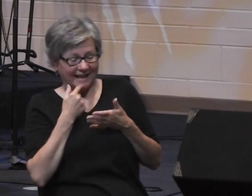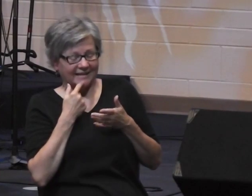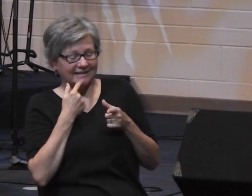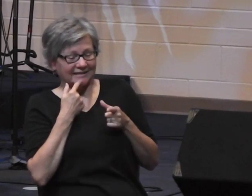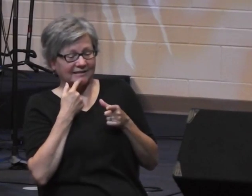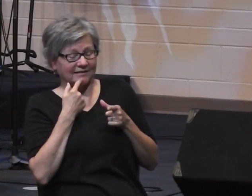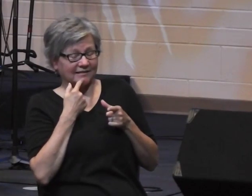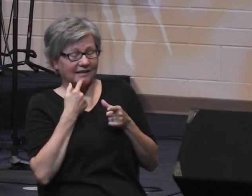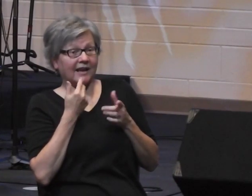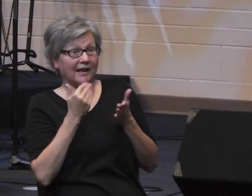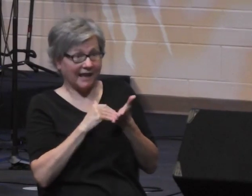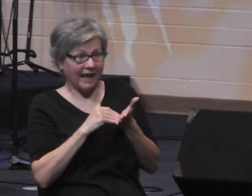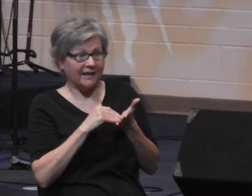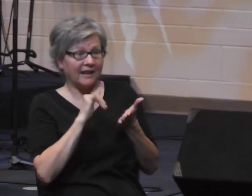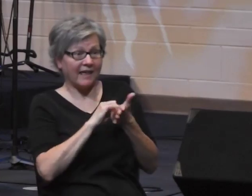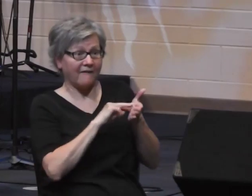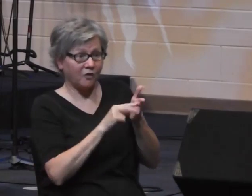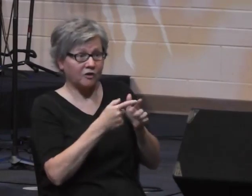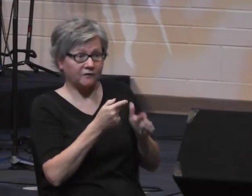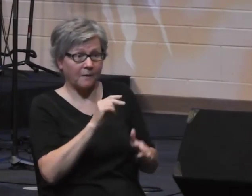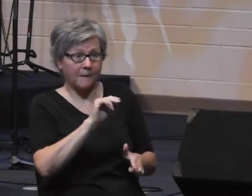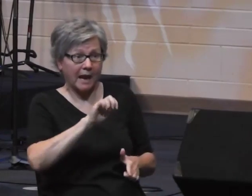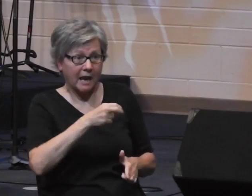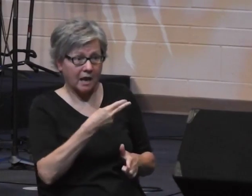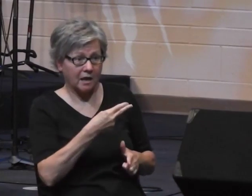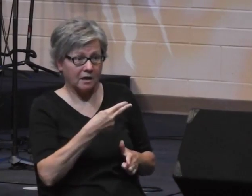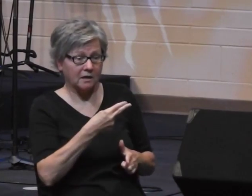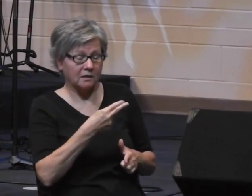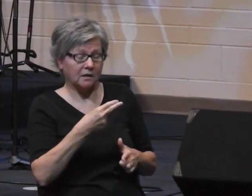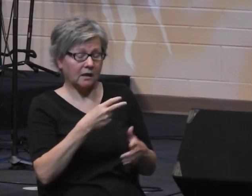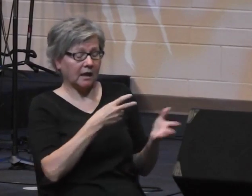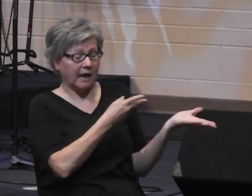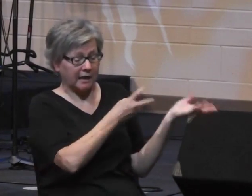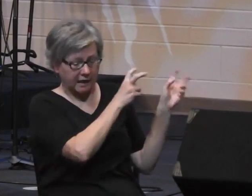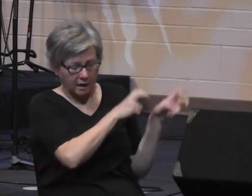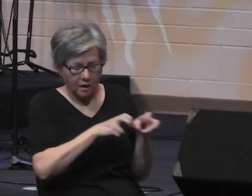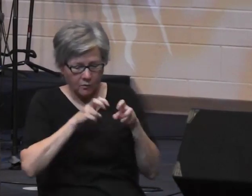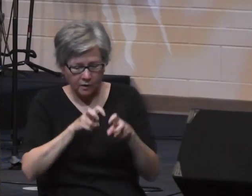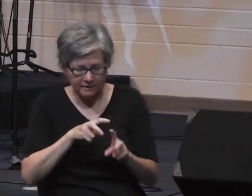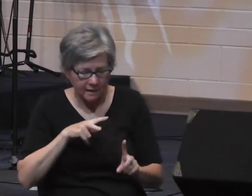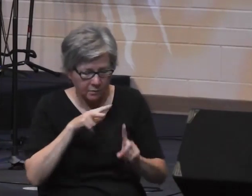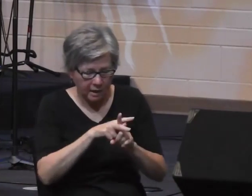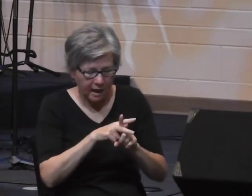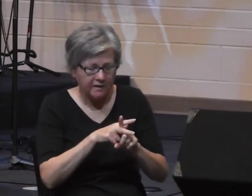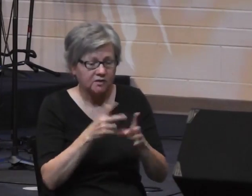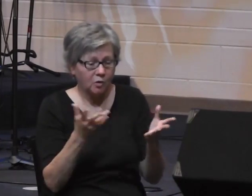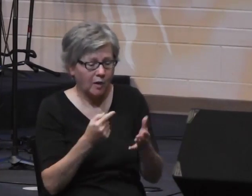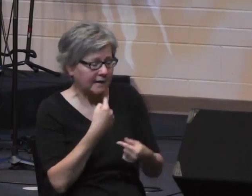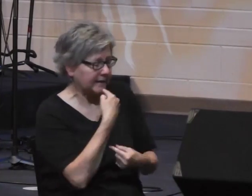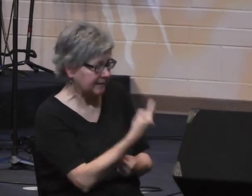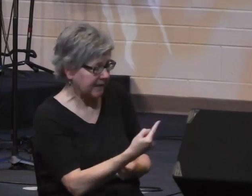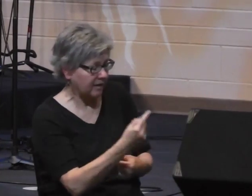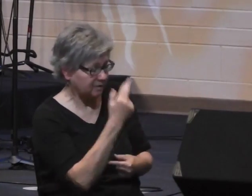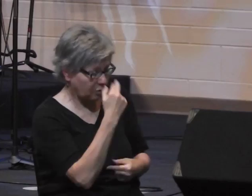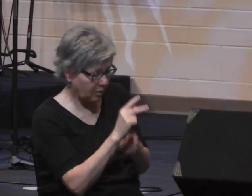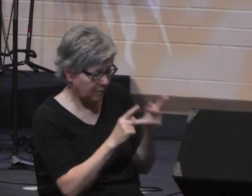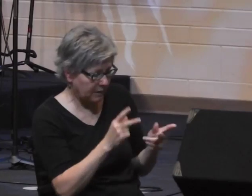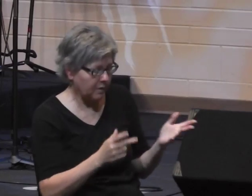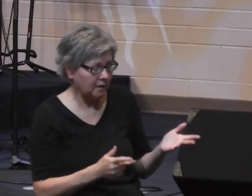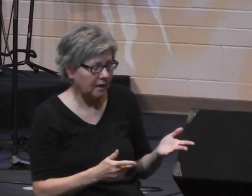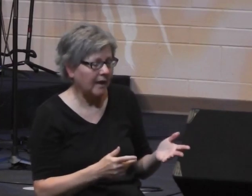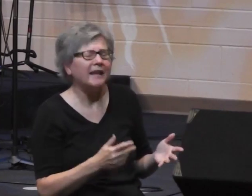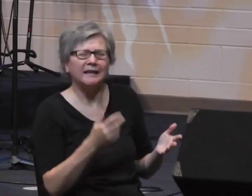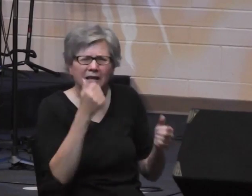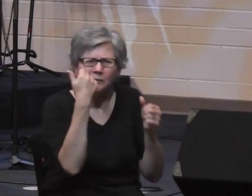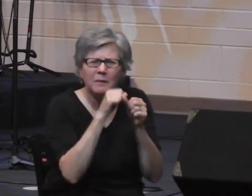prophet Isaiah chapter 58. We see it all the way back to the story of Abraham and Isaac in Genesis 22, where God calls Abraham,